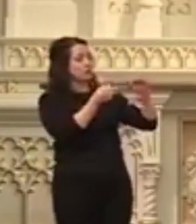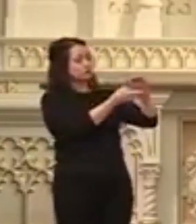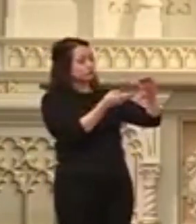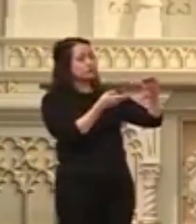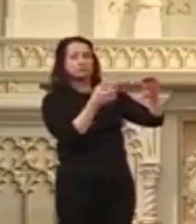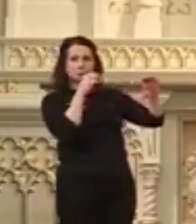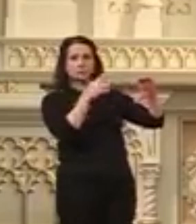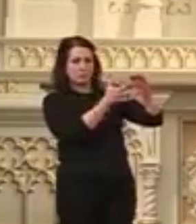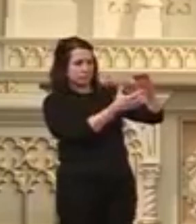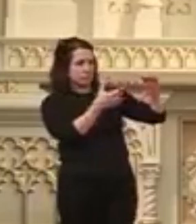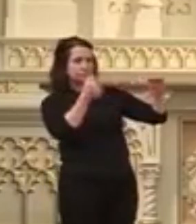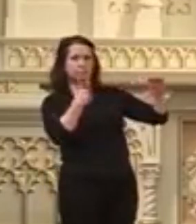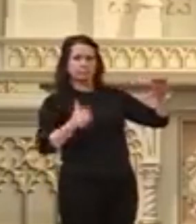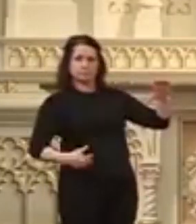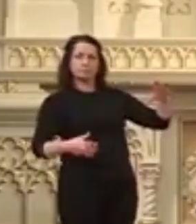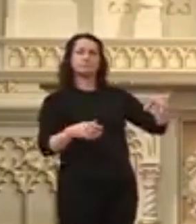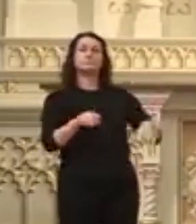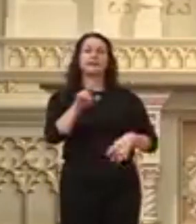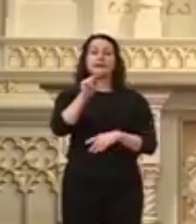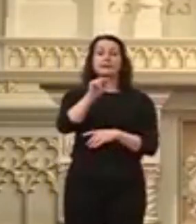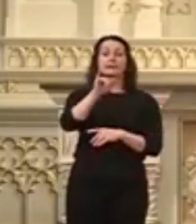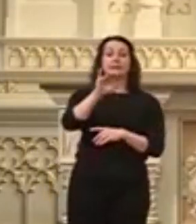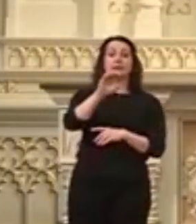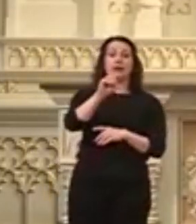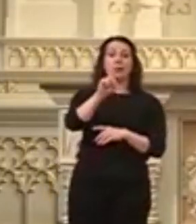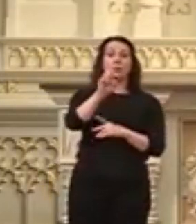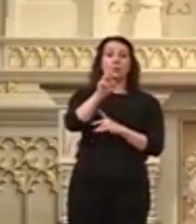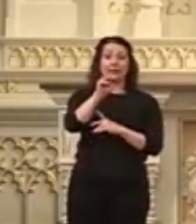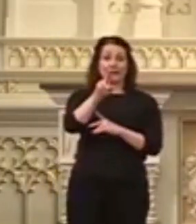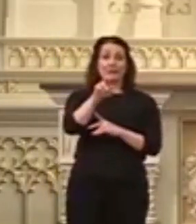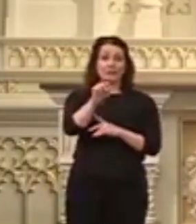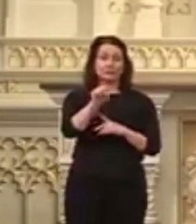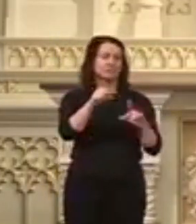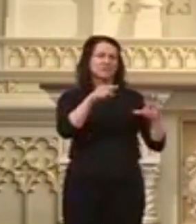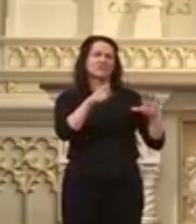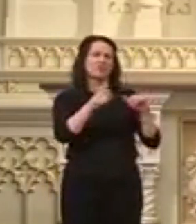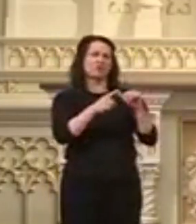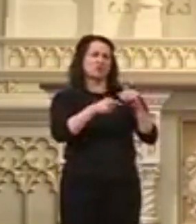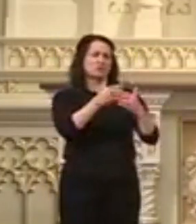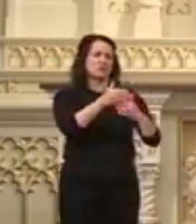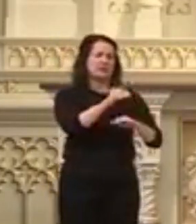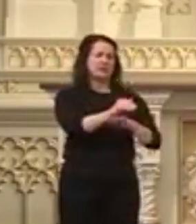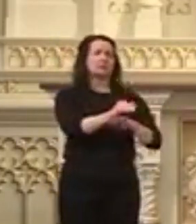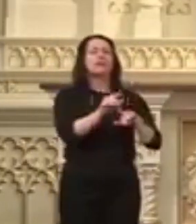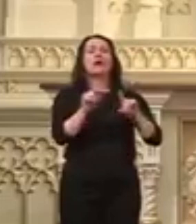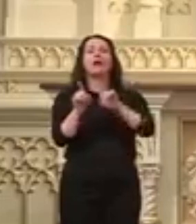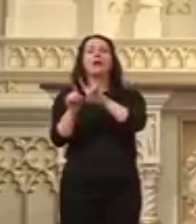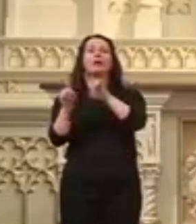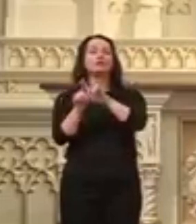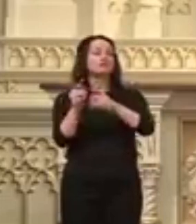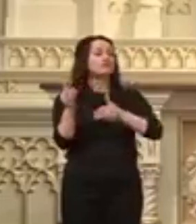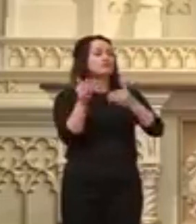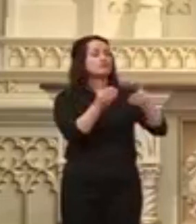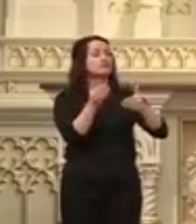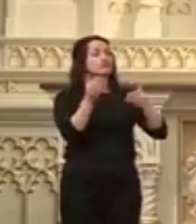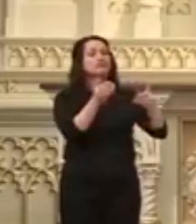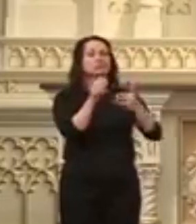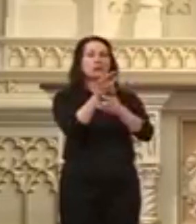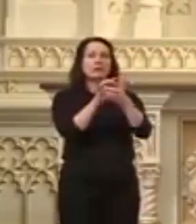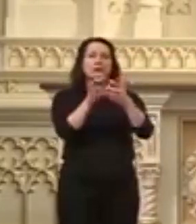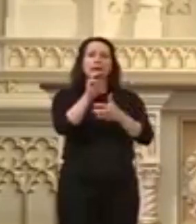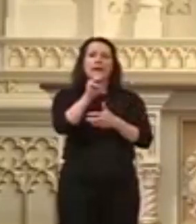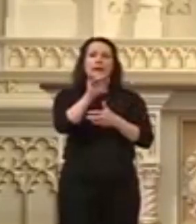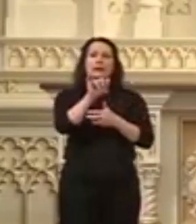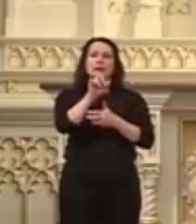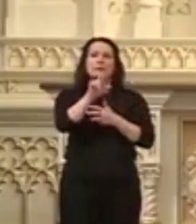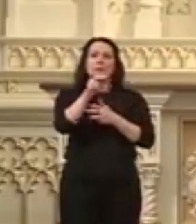Nicodemus, the one who had first come to him at night, also came bringing a mixture of myrrh